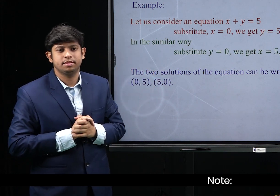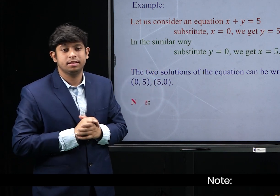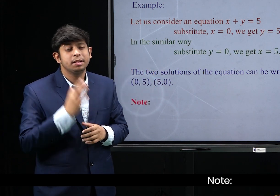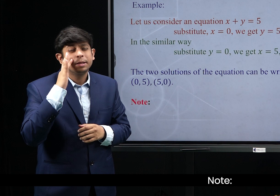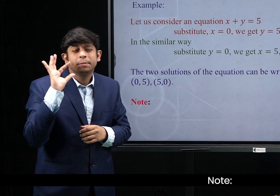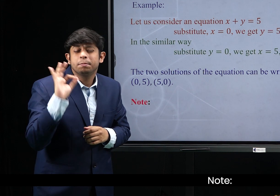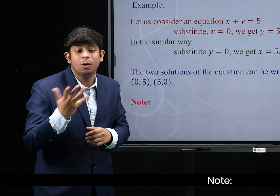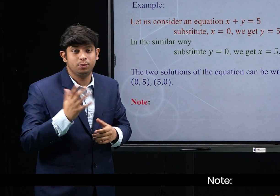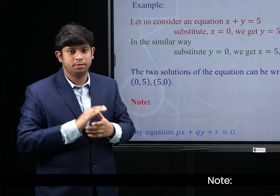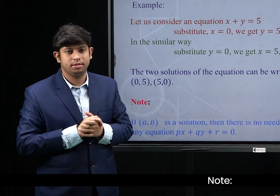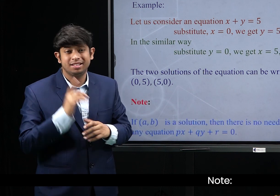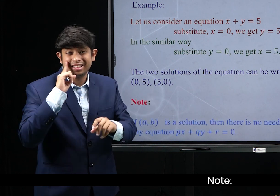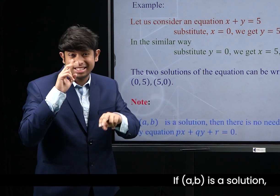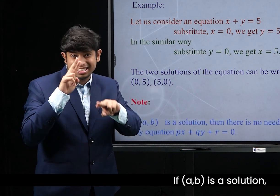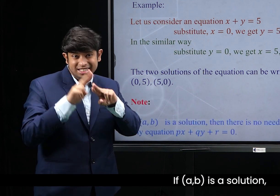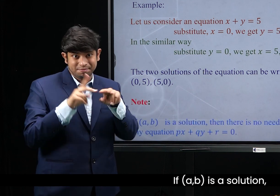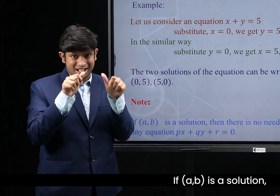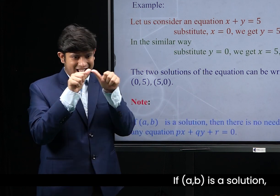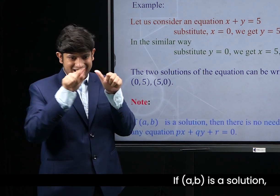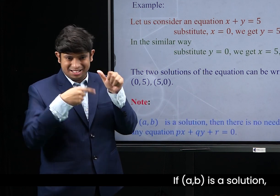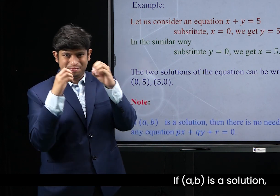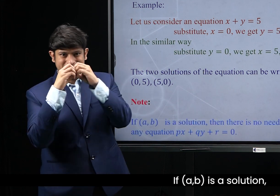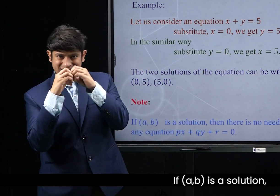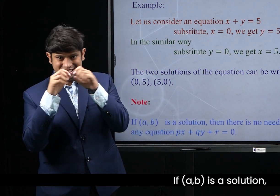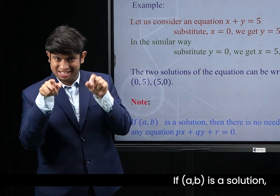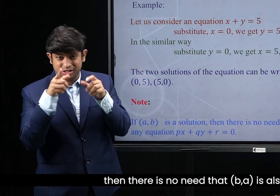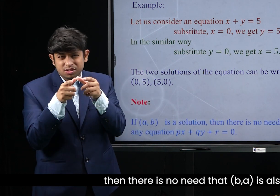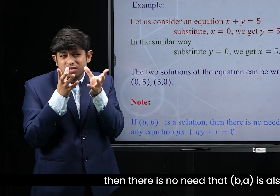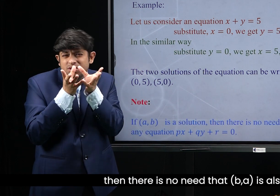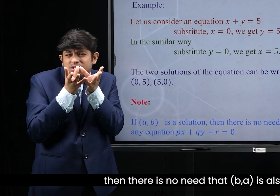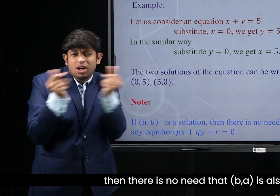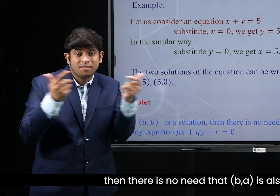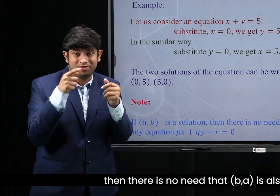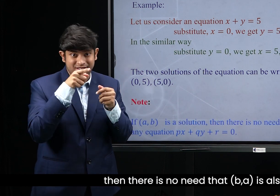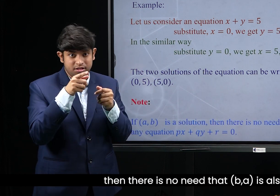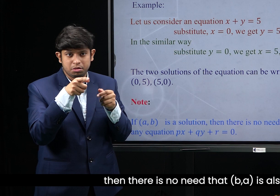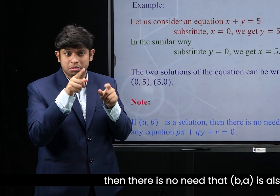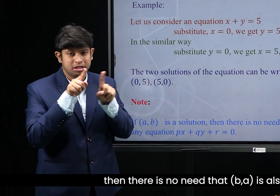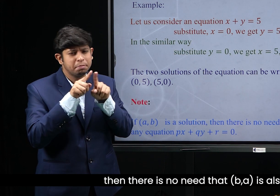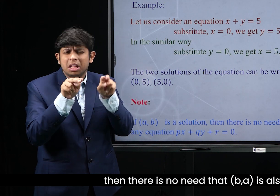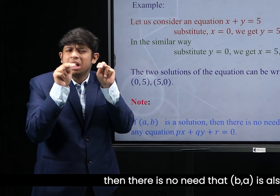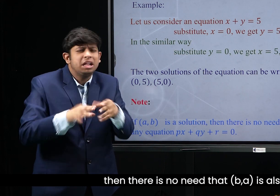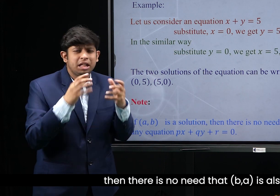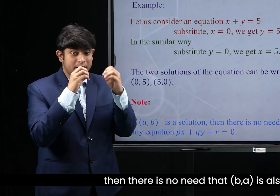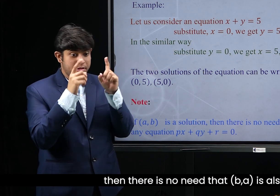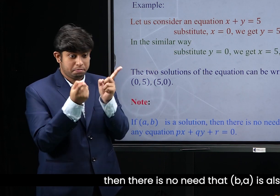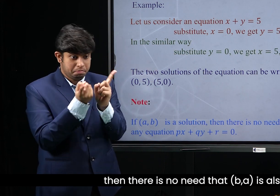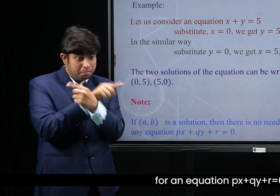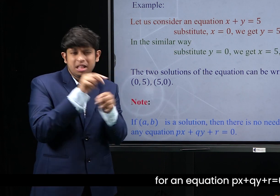Note: if a, b is a solution, then there is no need that b, a is a solution for